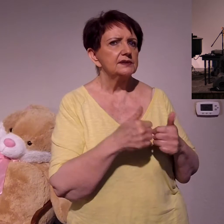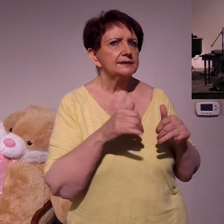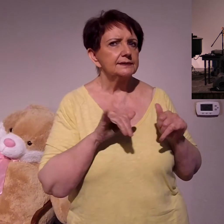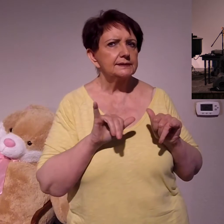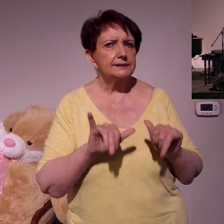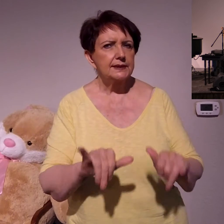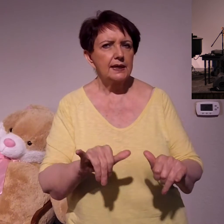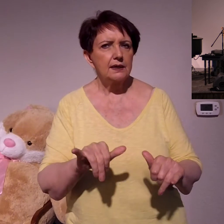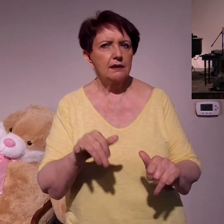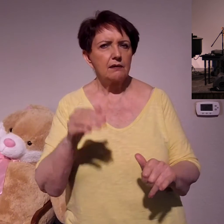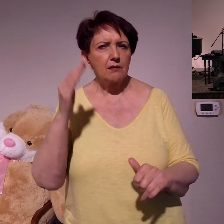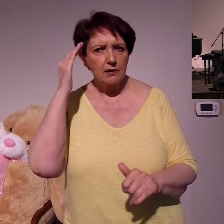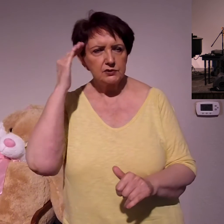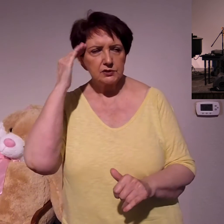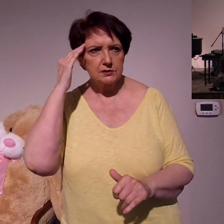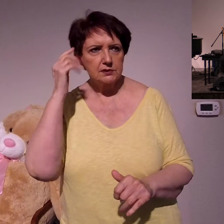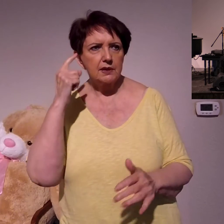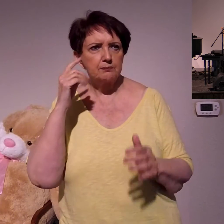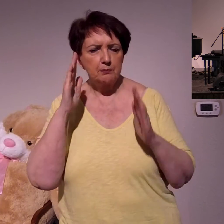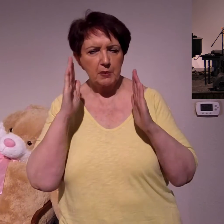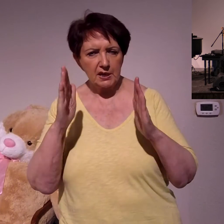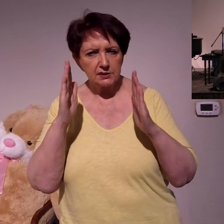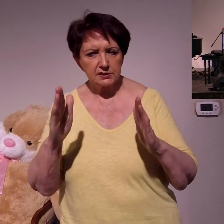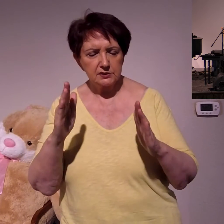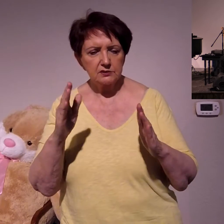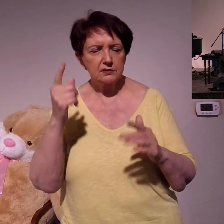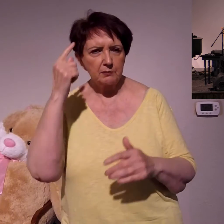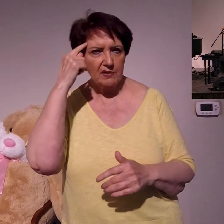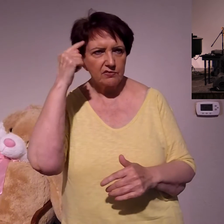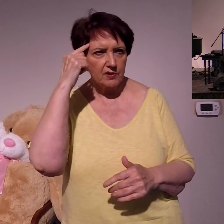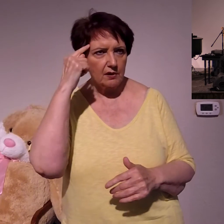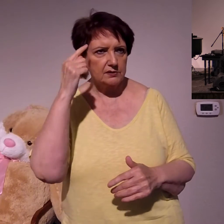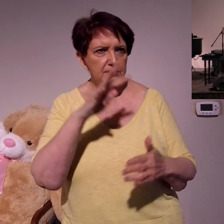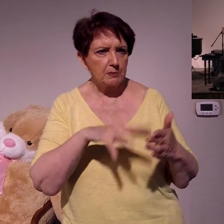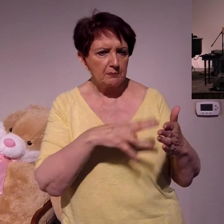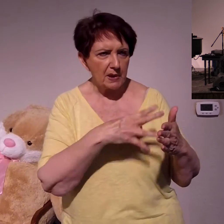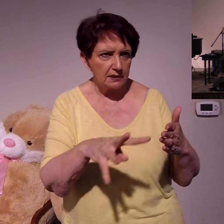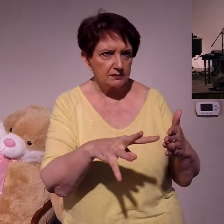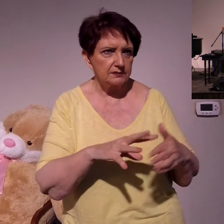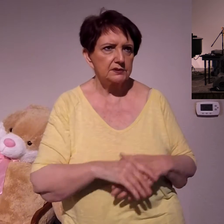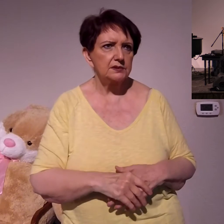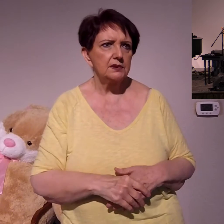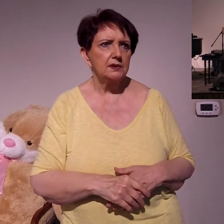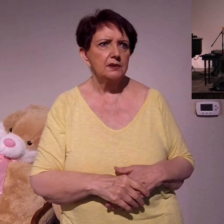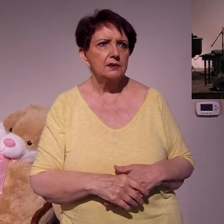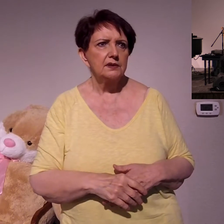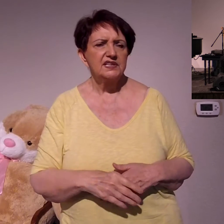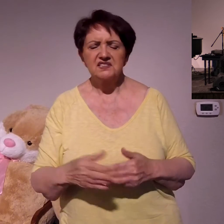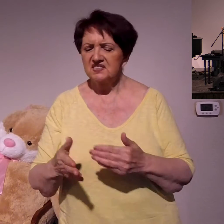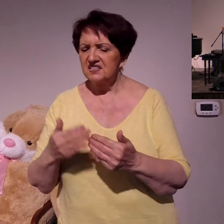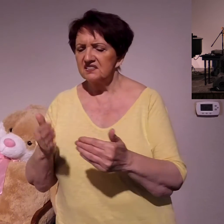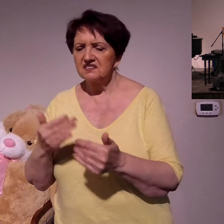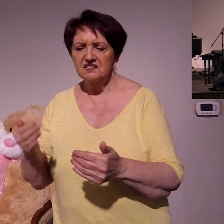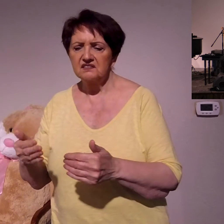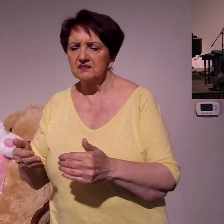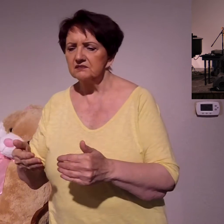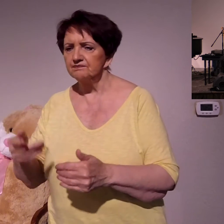my thoughts and my patterns. It's so easy just to let what I call the monkey mind, just let the mind take over and run the